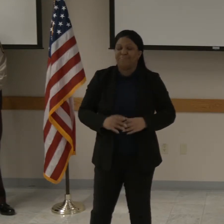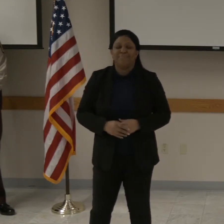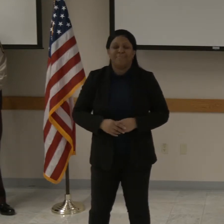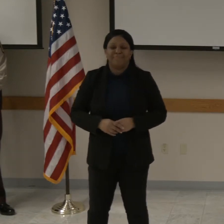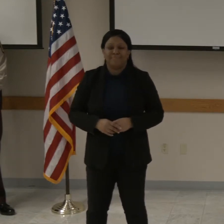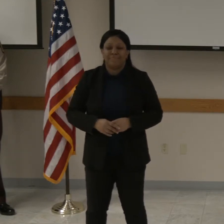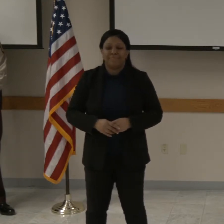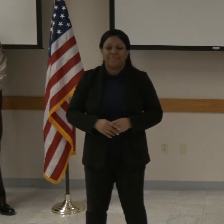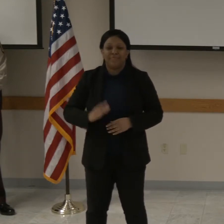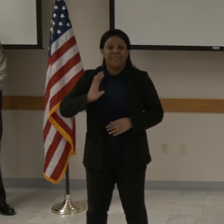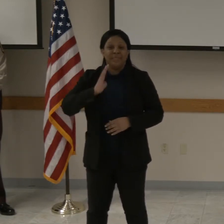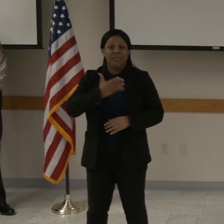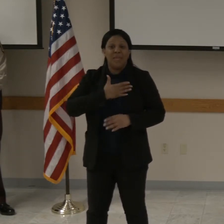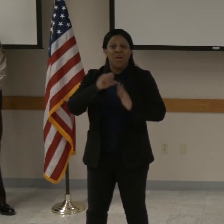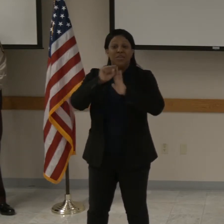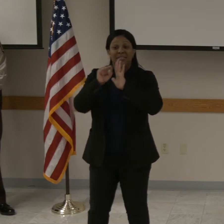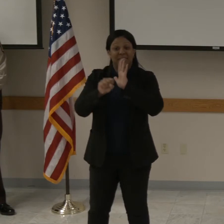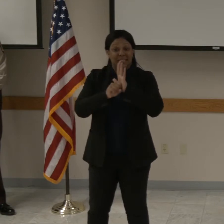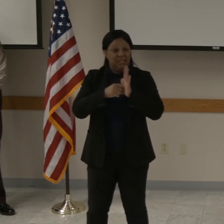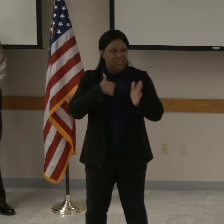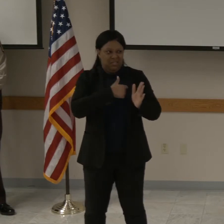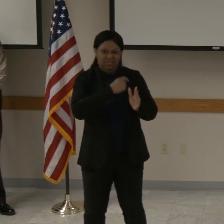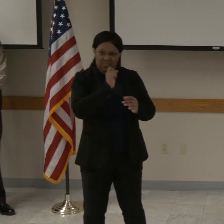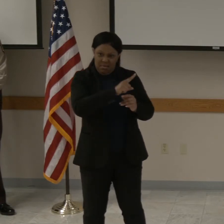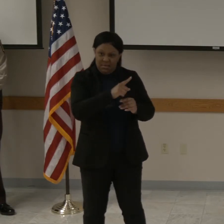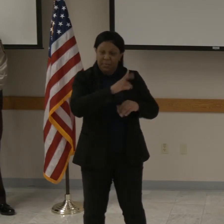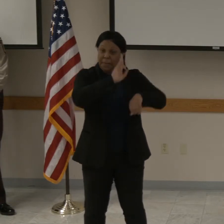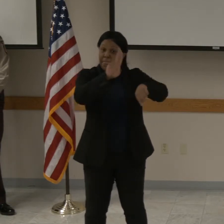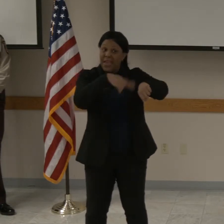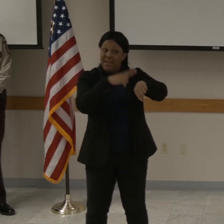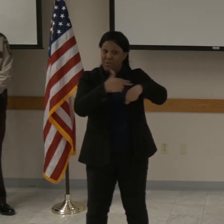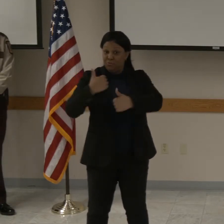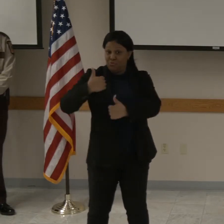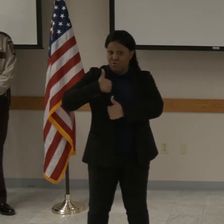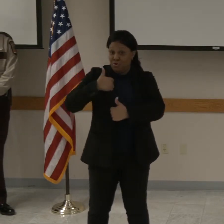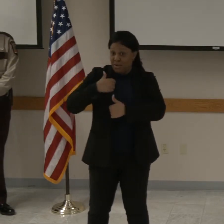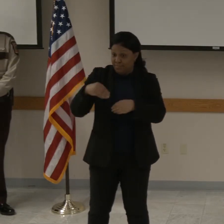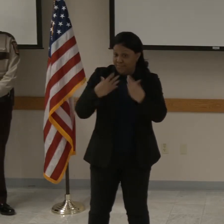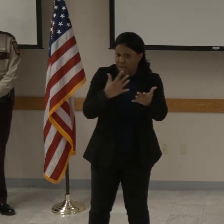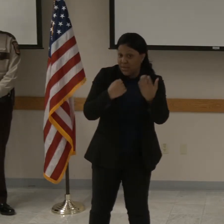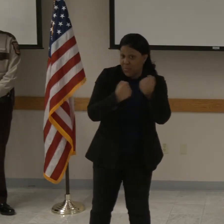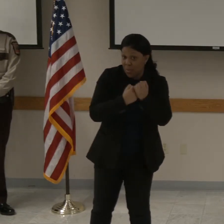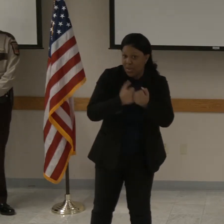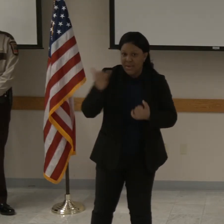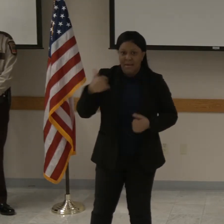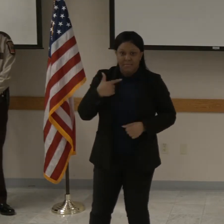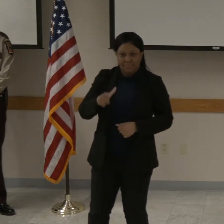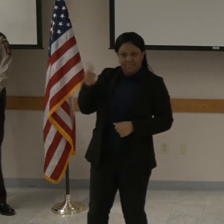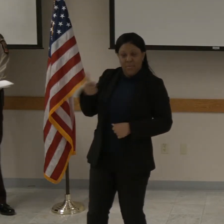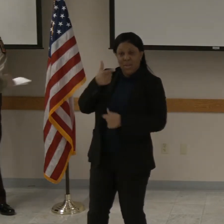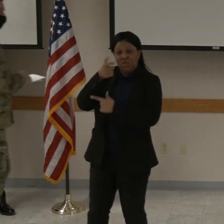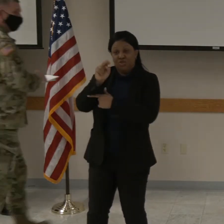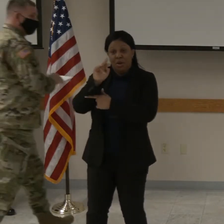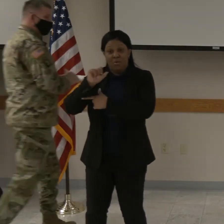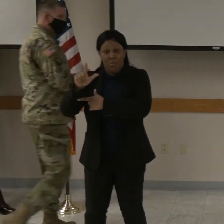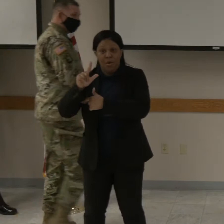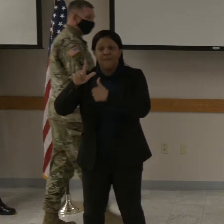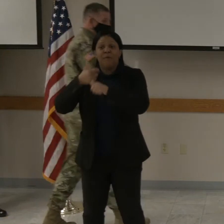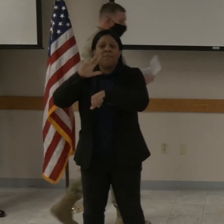provide Minnesota National Guard support. And at this time, I would ask General Menke to come forward to speak to that issue.